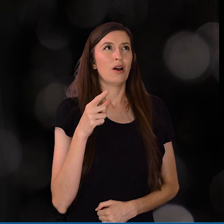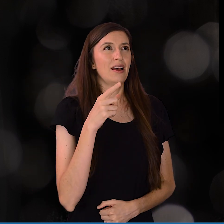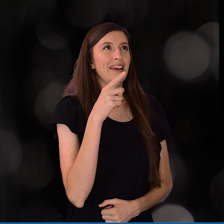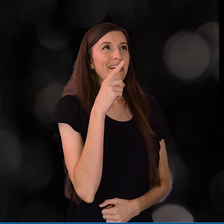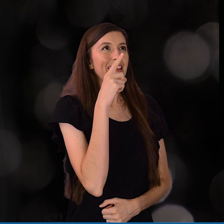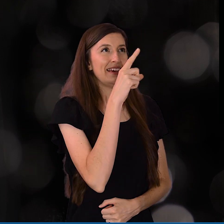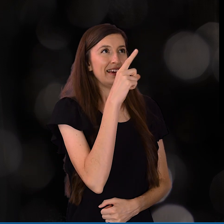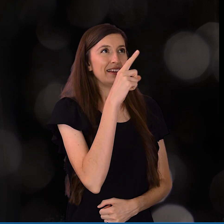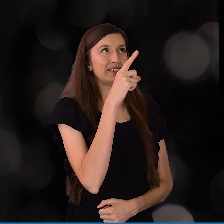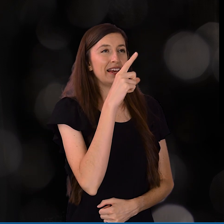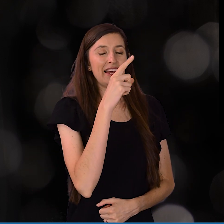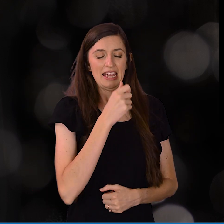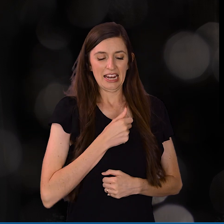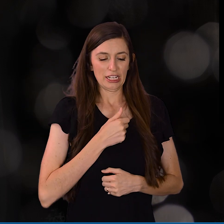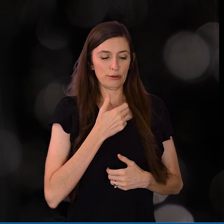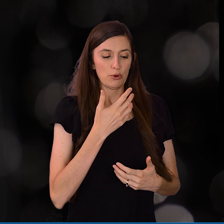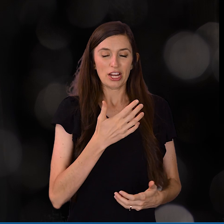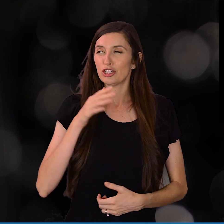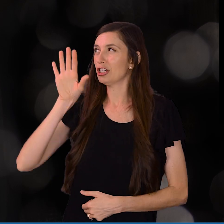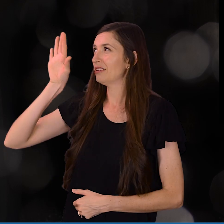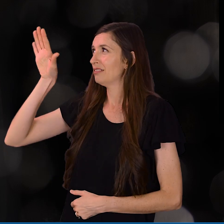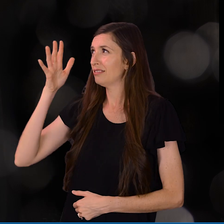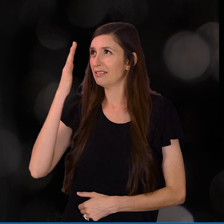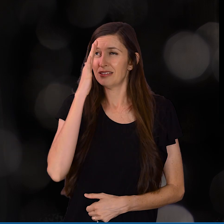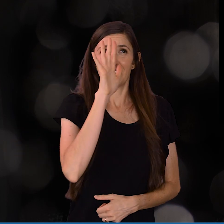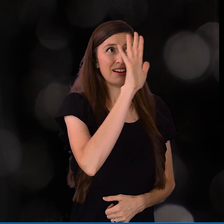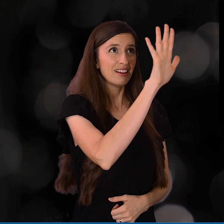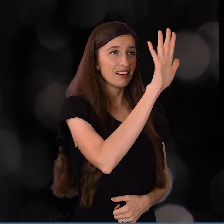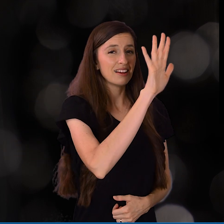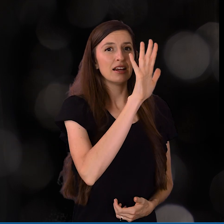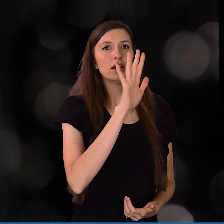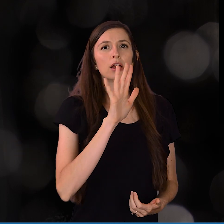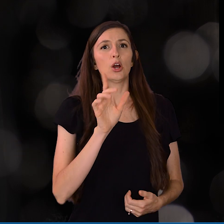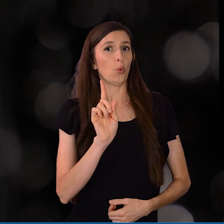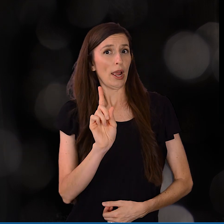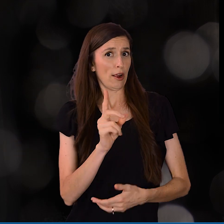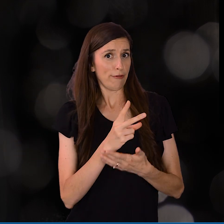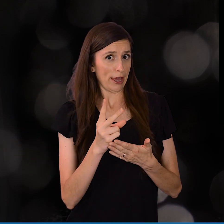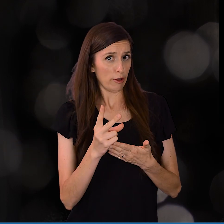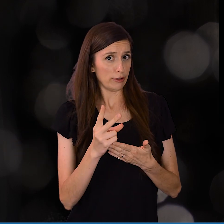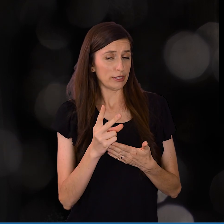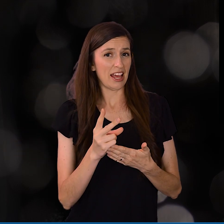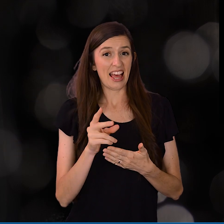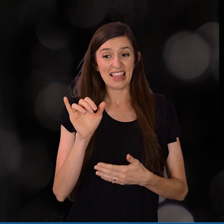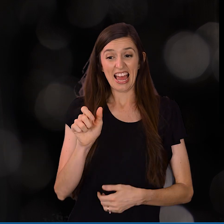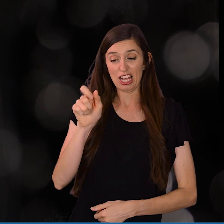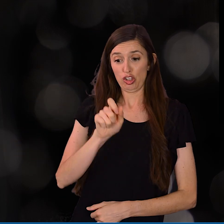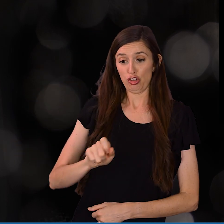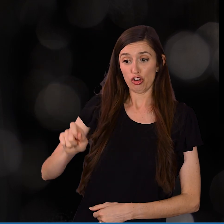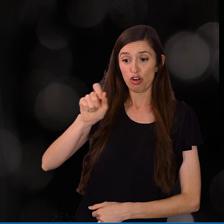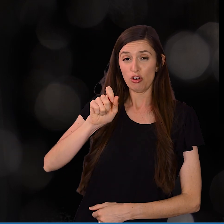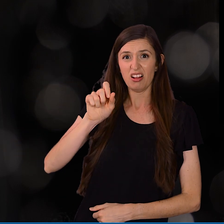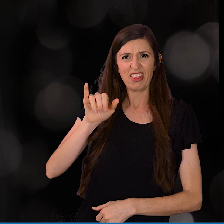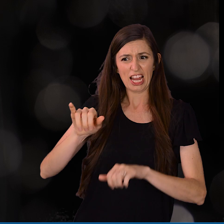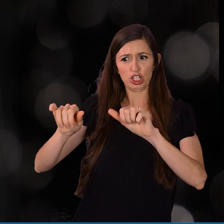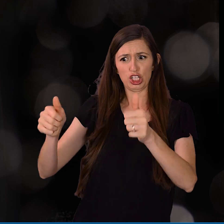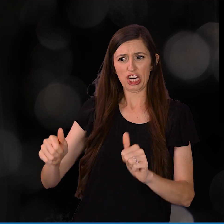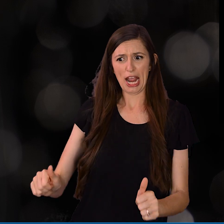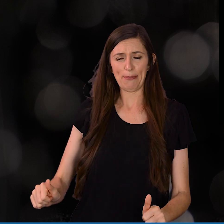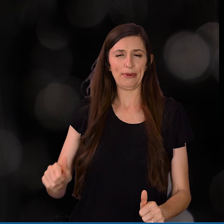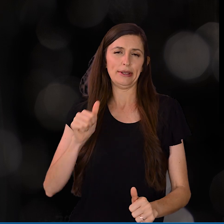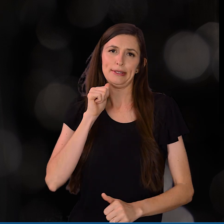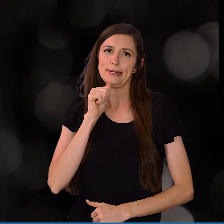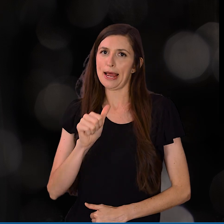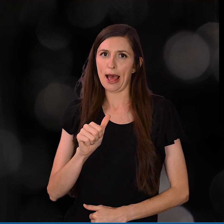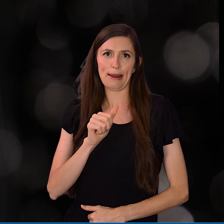Spirit. And yet the Father is a distinct expression. Now here's where the illustration fails, is that